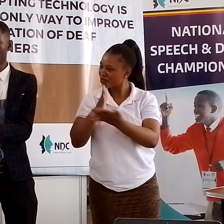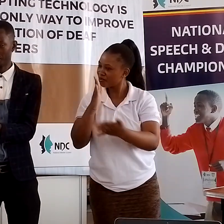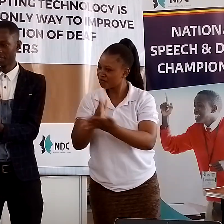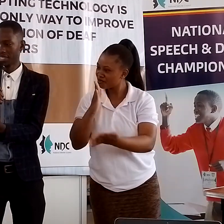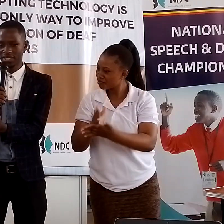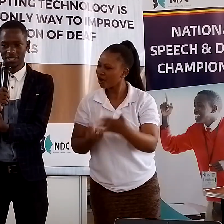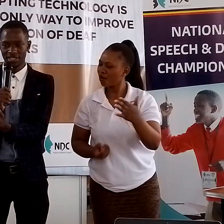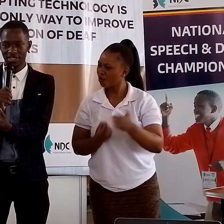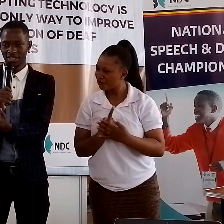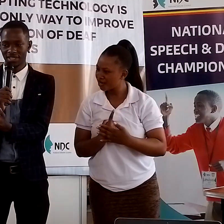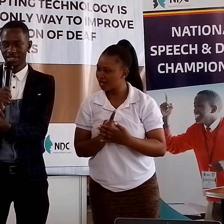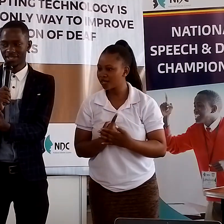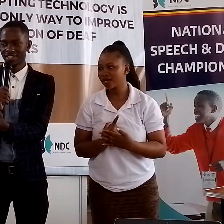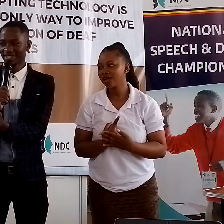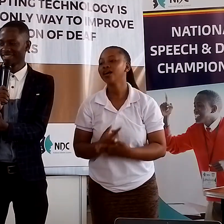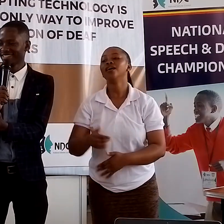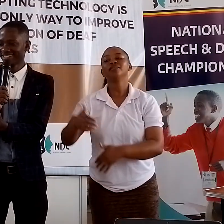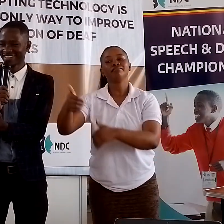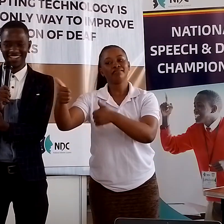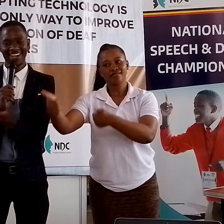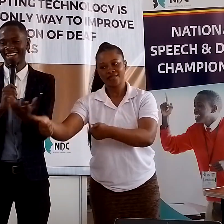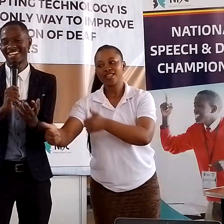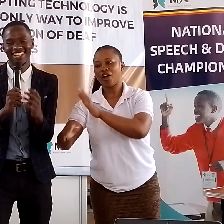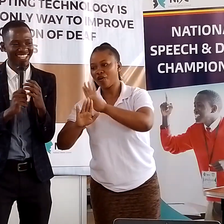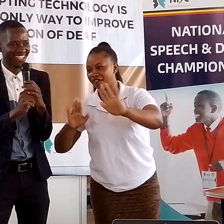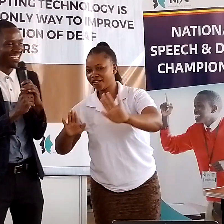They are convicted.